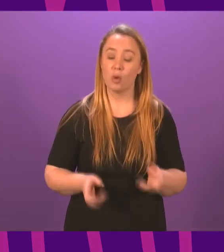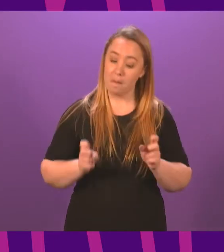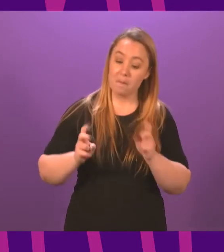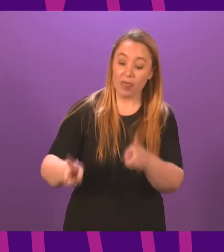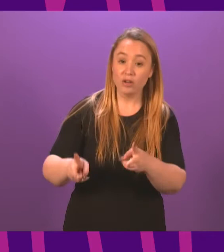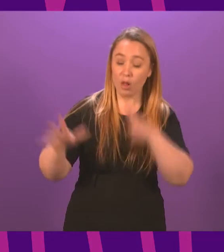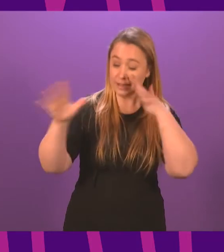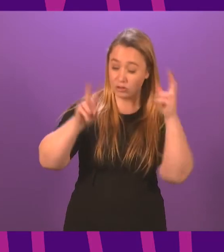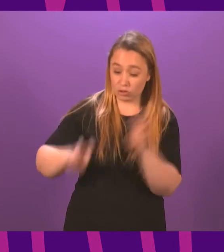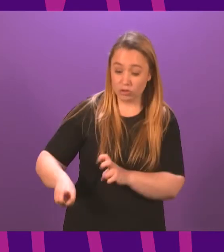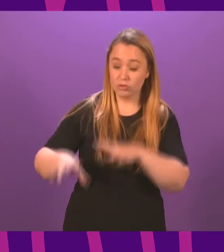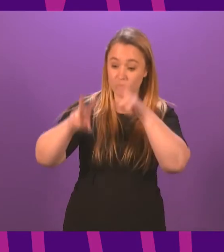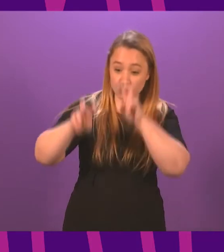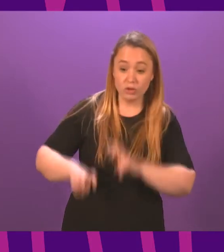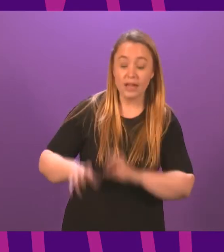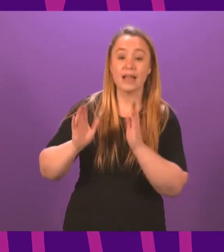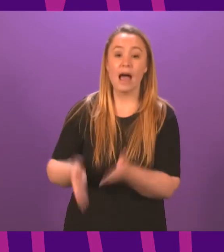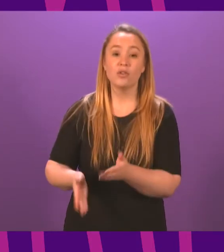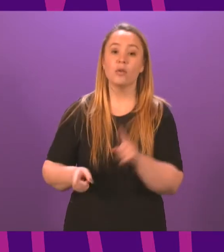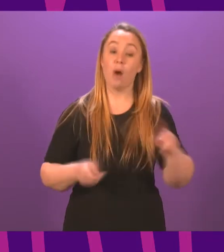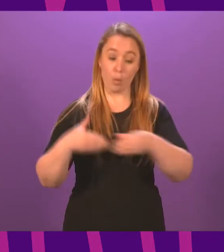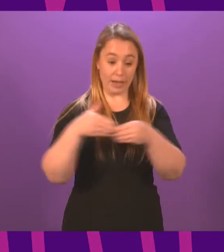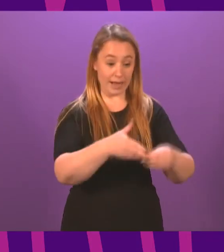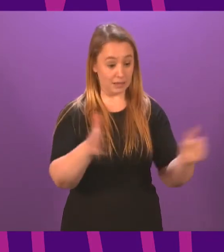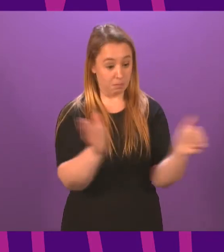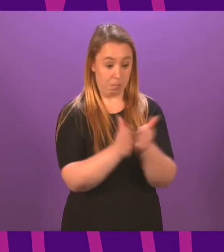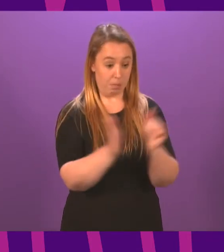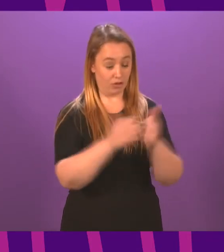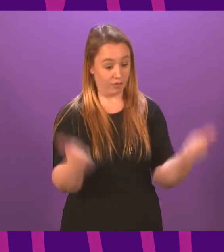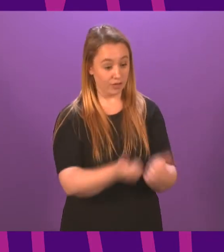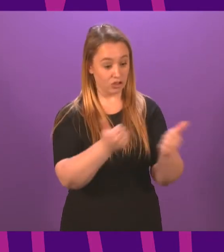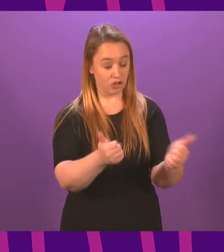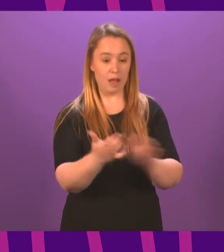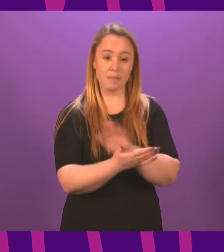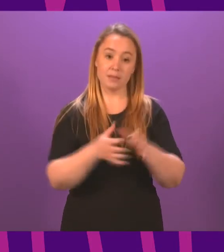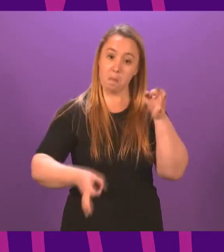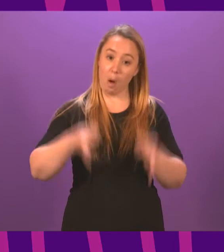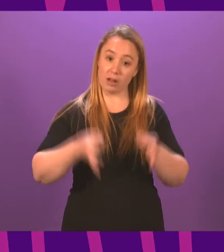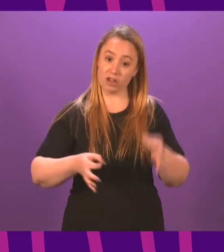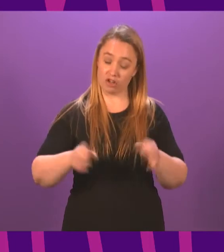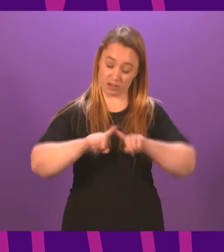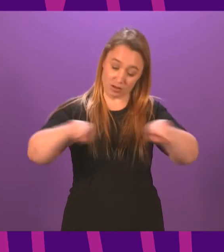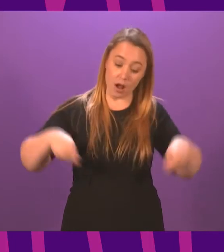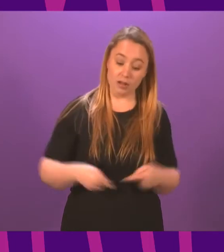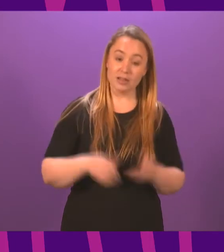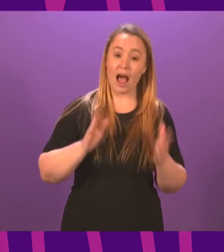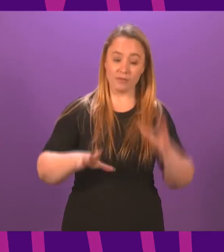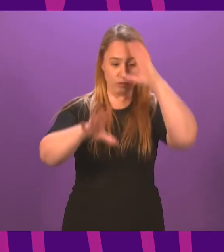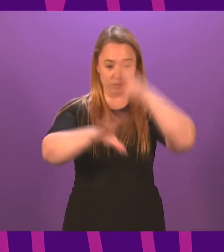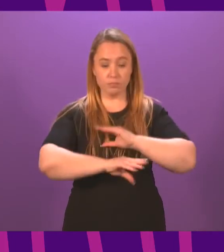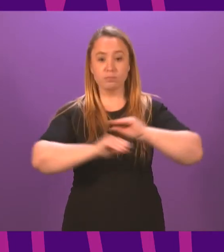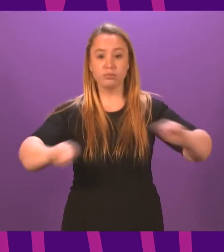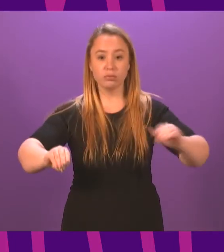sure. But once that guidance is out there, we have to use our platforms to make sure our constituents know about